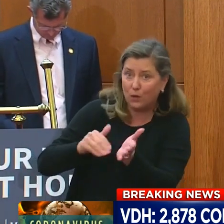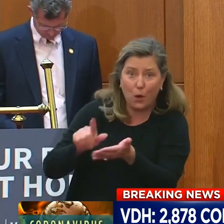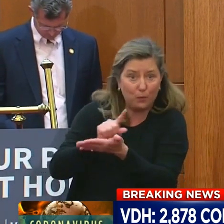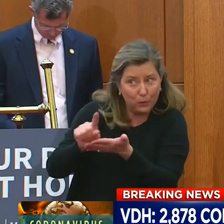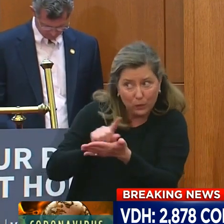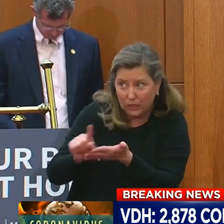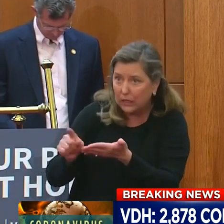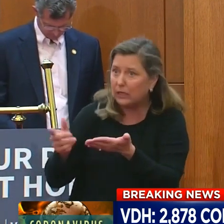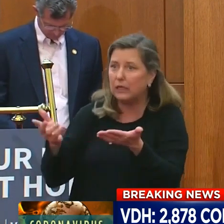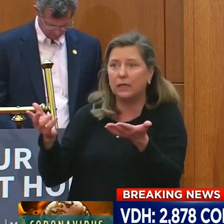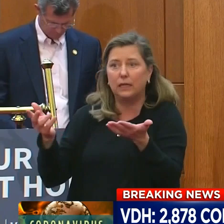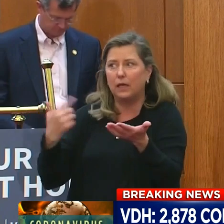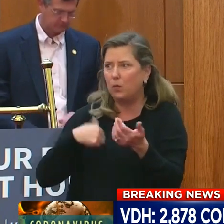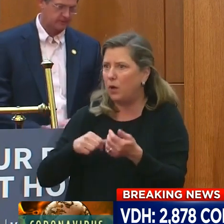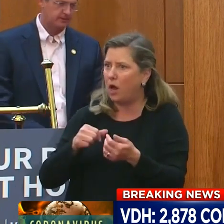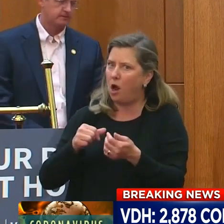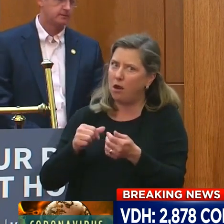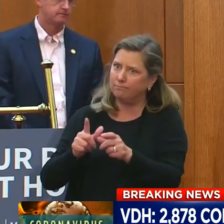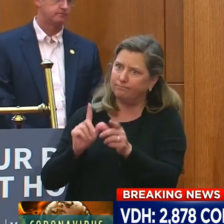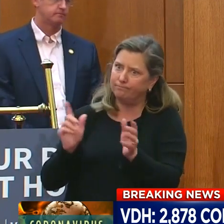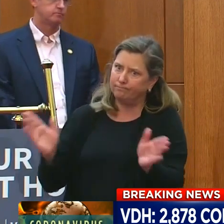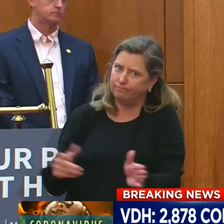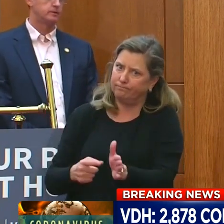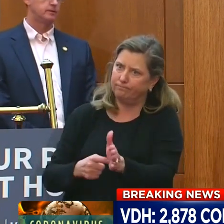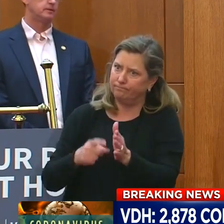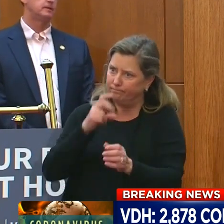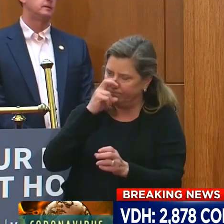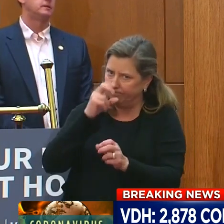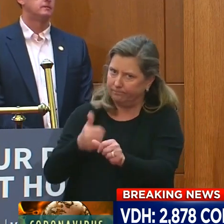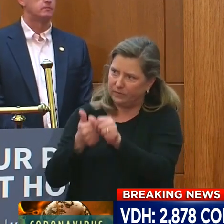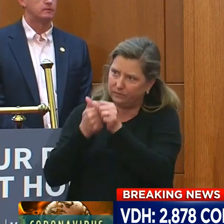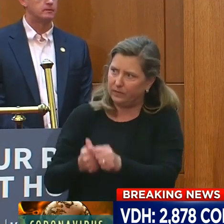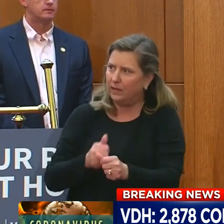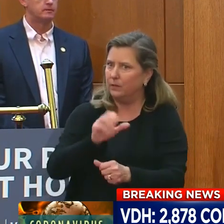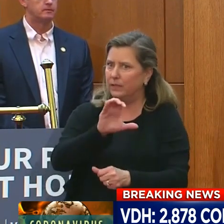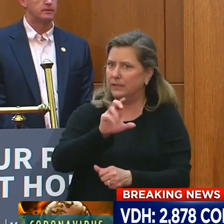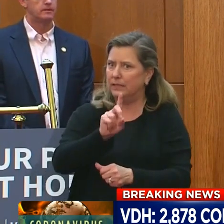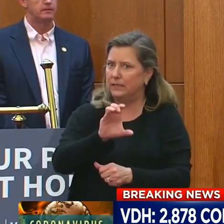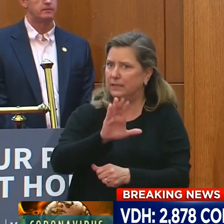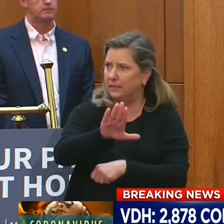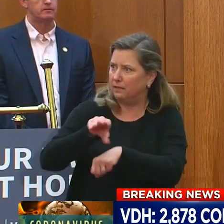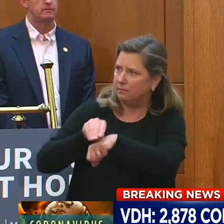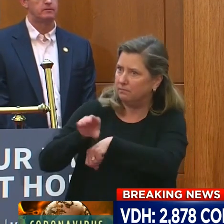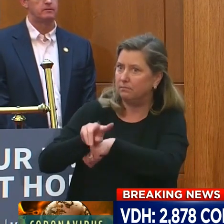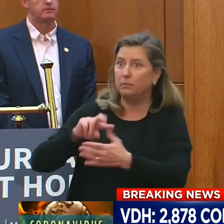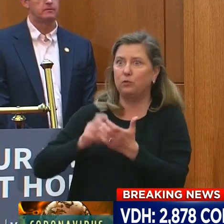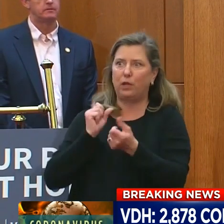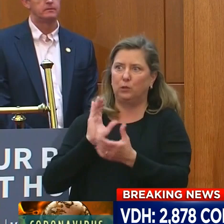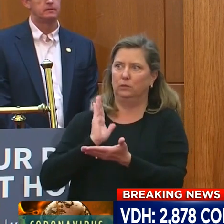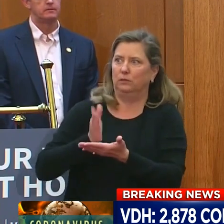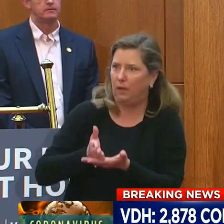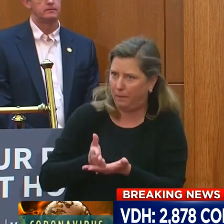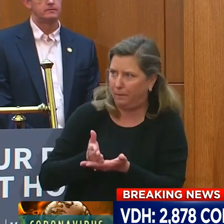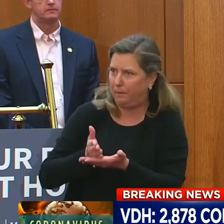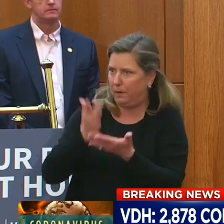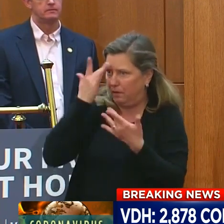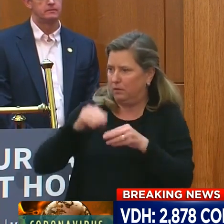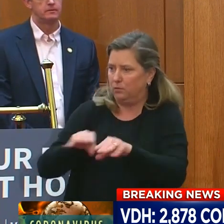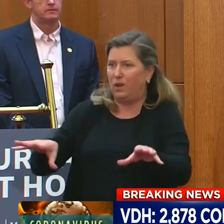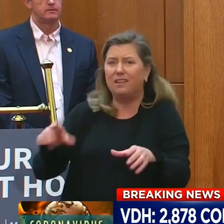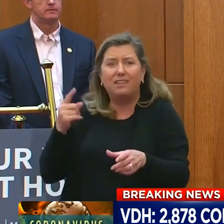We're diligently abiding by CDC guidelines so that we can stop the spread in what is a